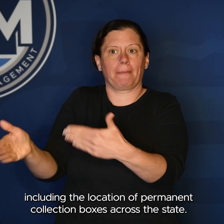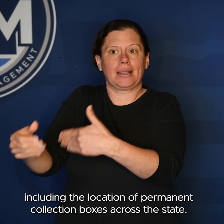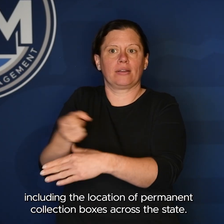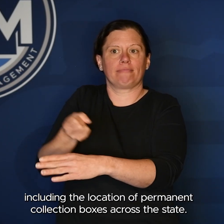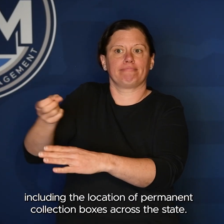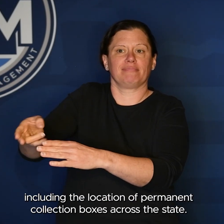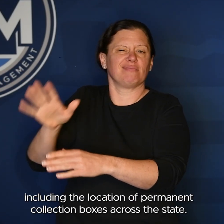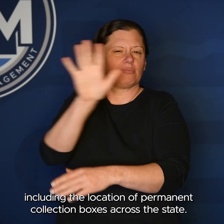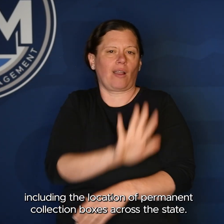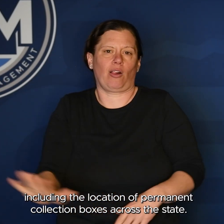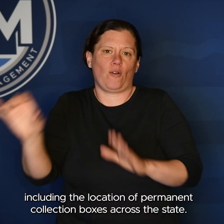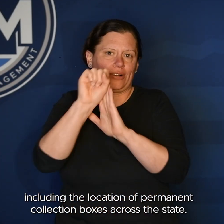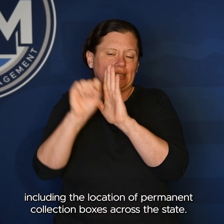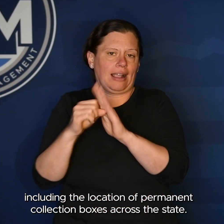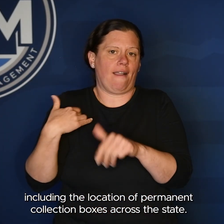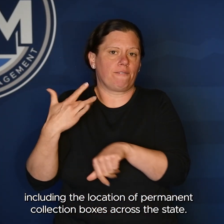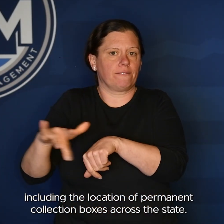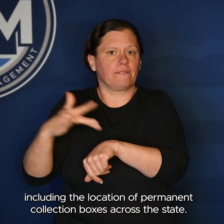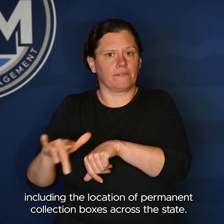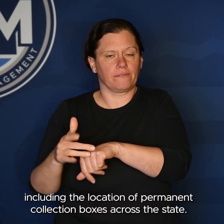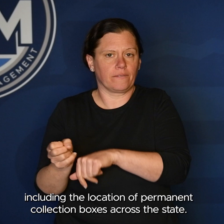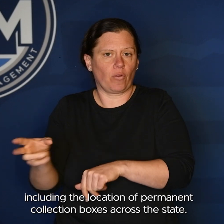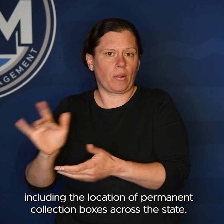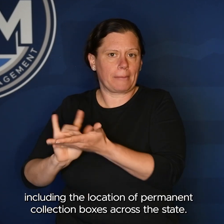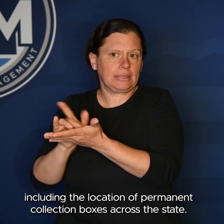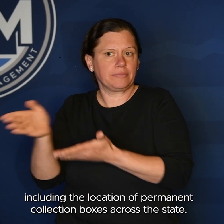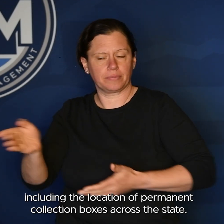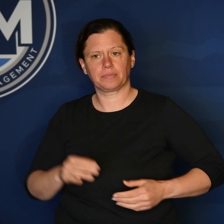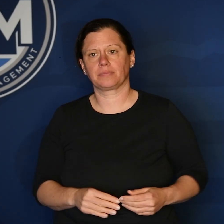the location of permanent collection boxes across the state.